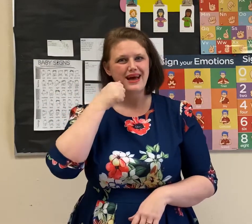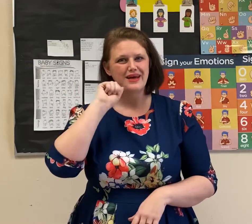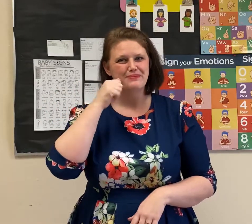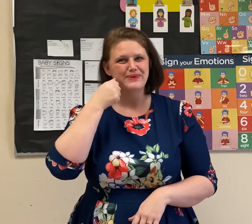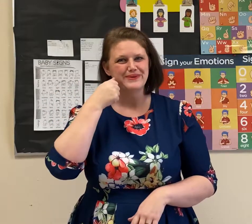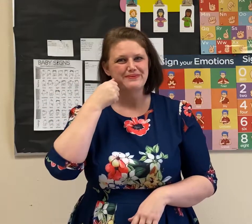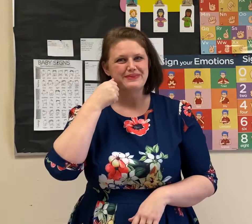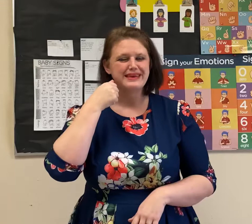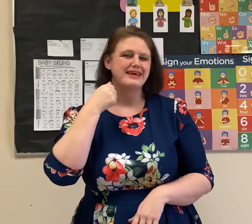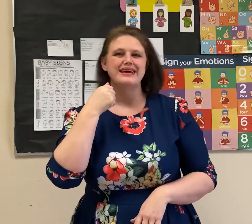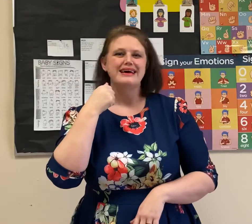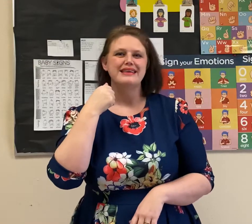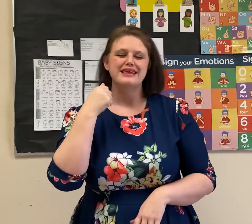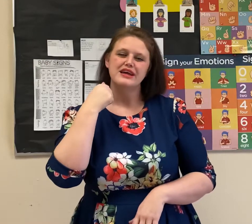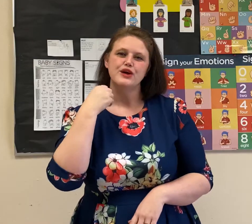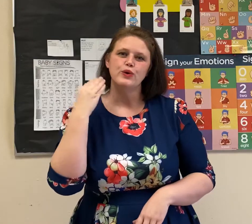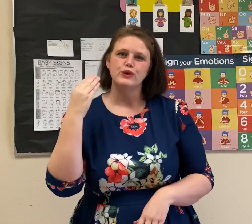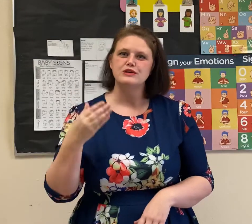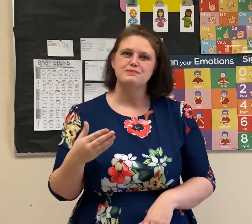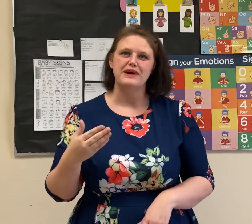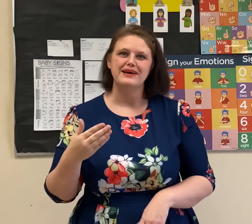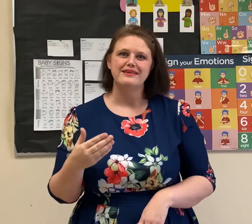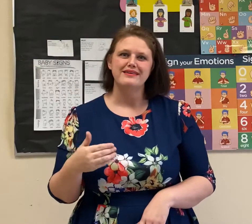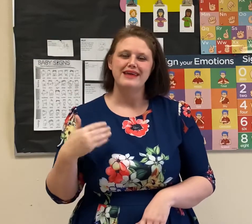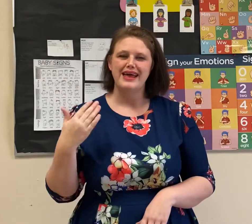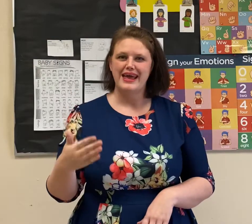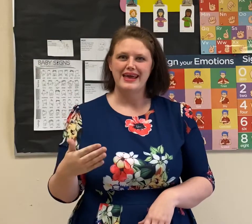apple. And they can correspond A,